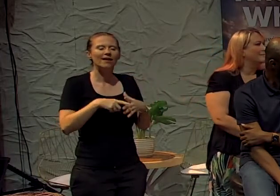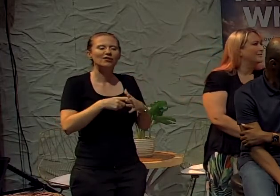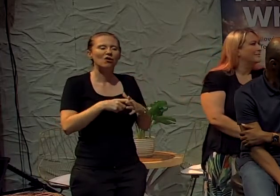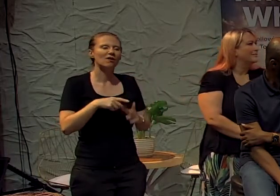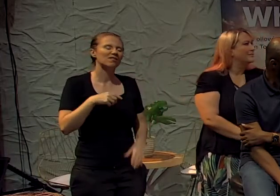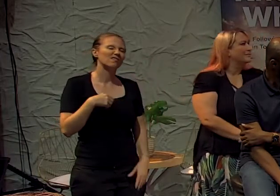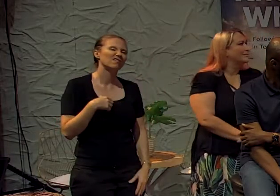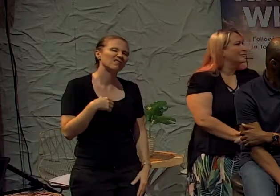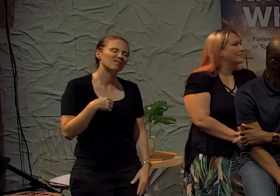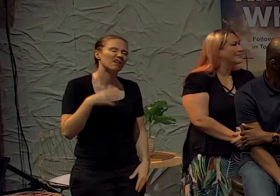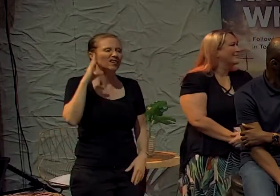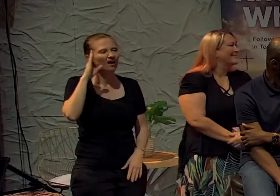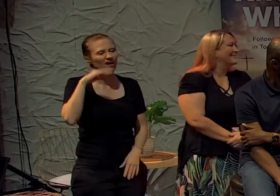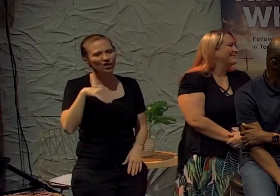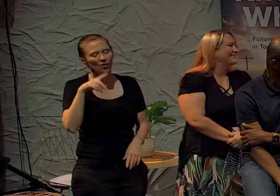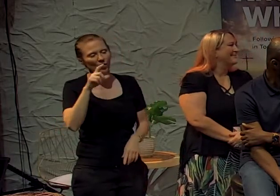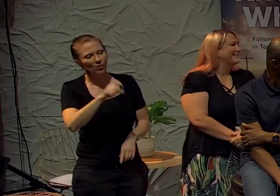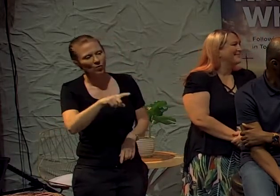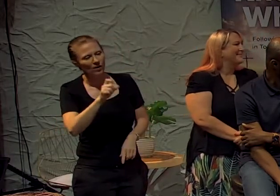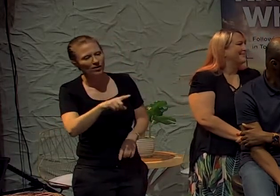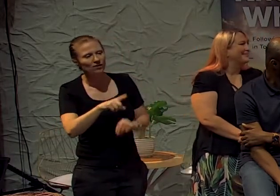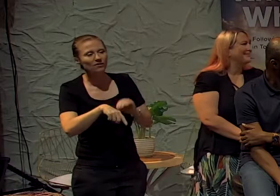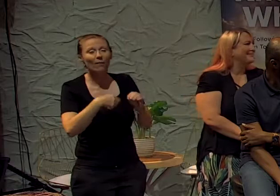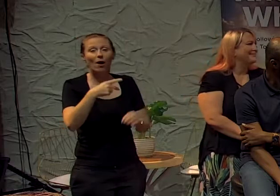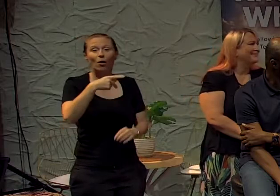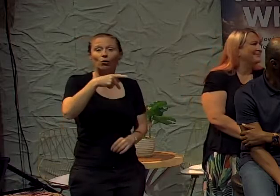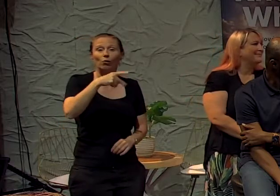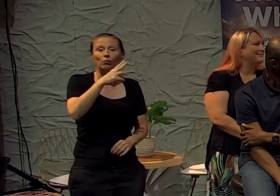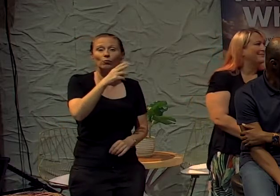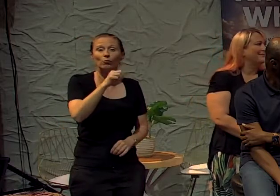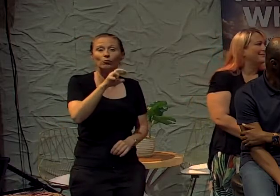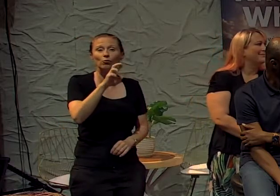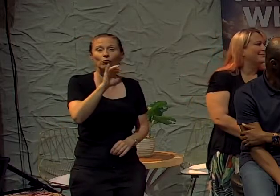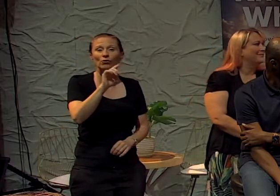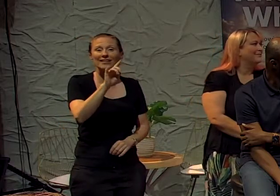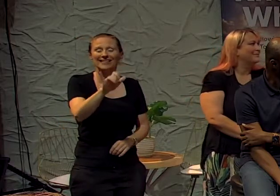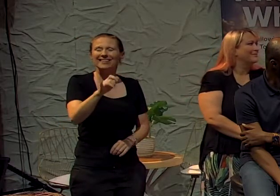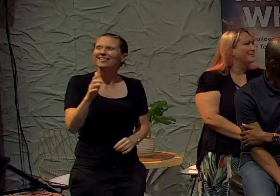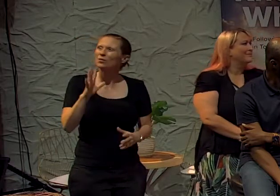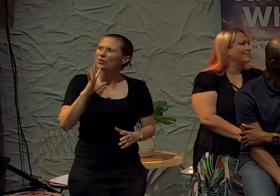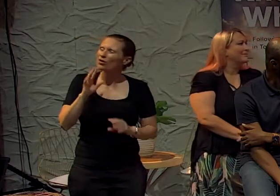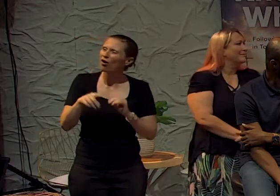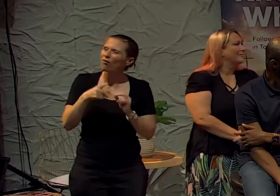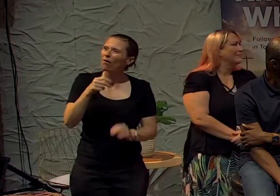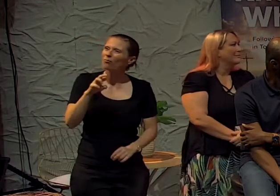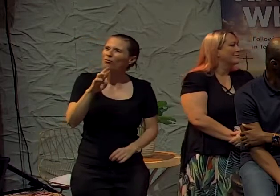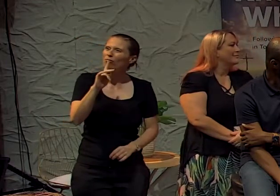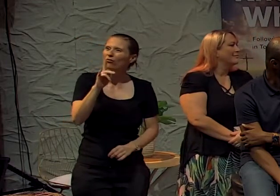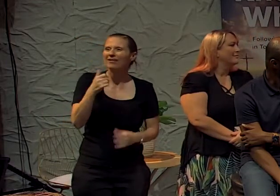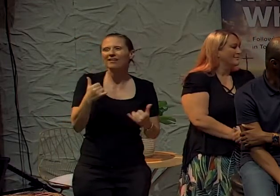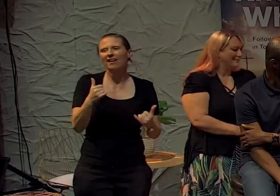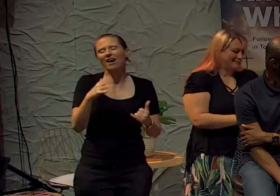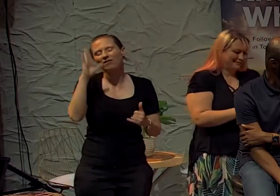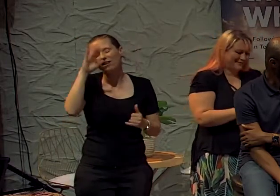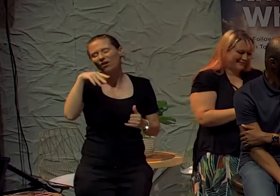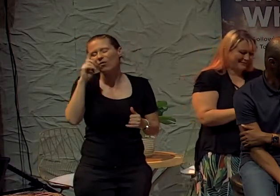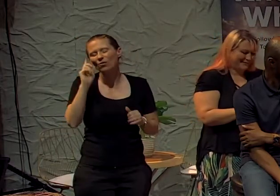dreading it because they knew the questions about purity. And they're like, can we just talk about purity on the front end? Because I know you're